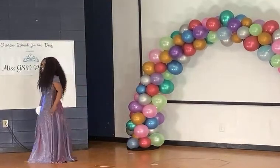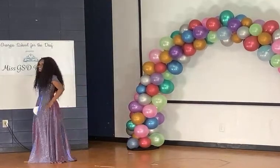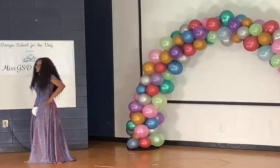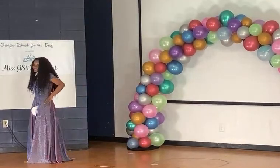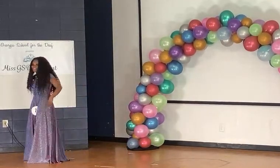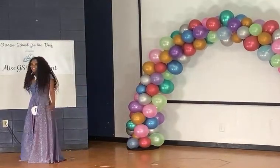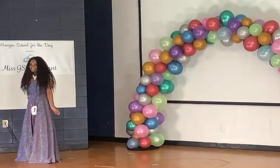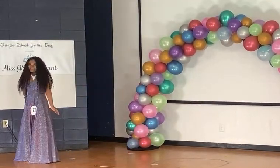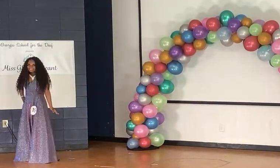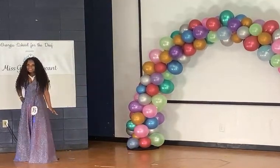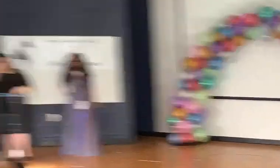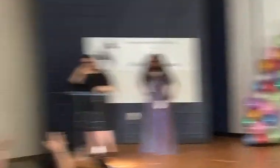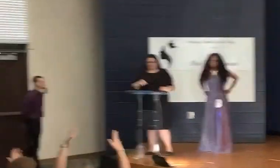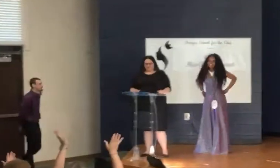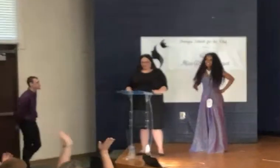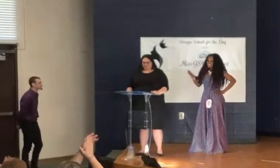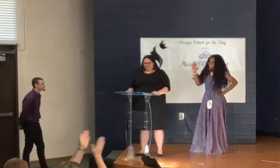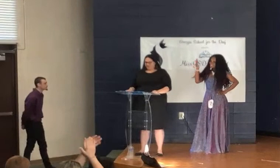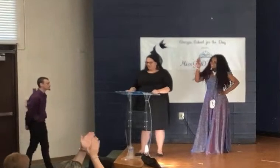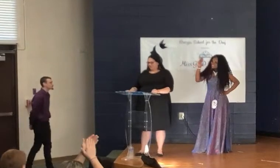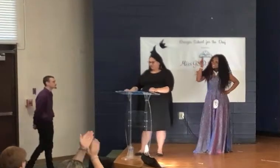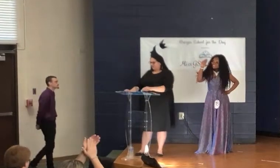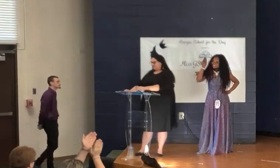give her a hand. Thank you, Miss Gill.